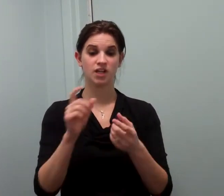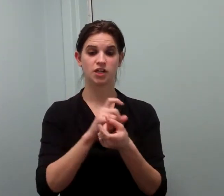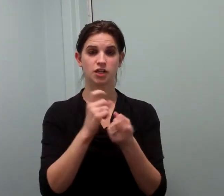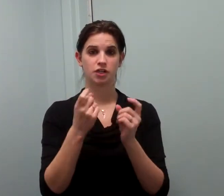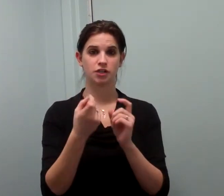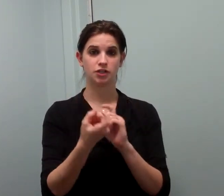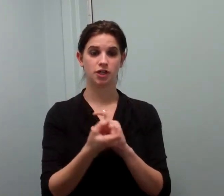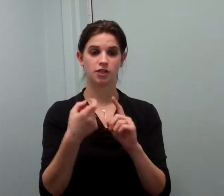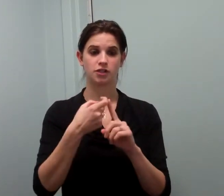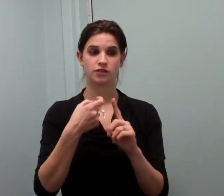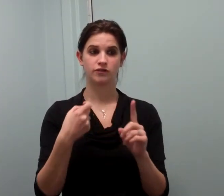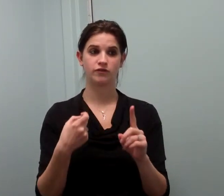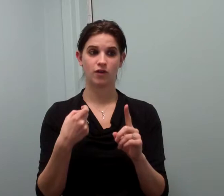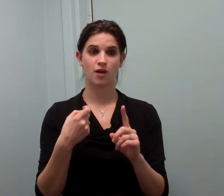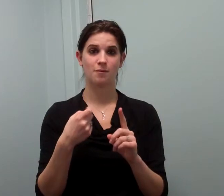water.